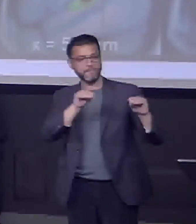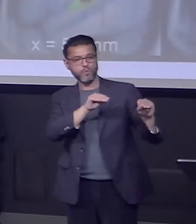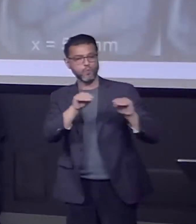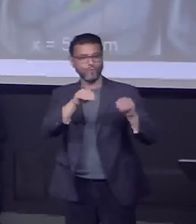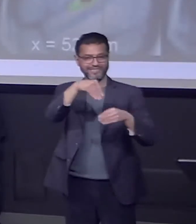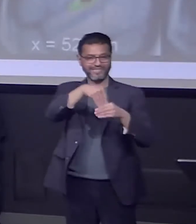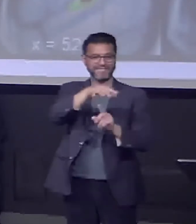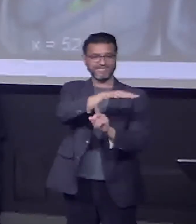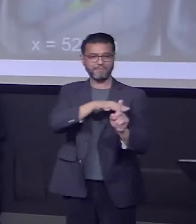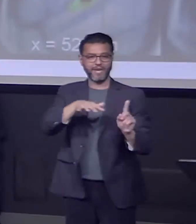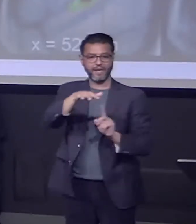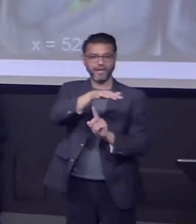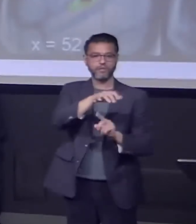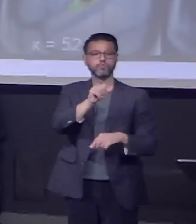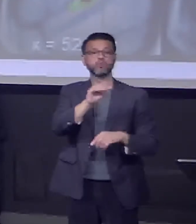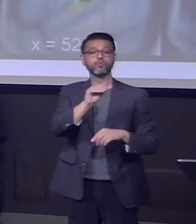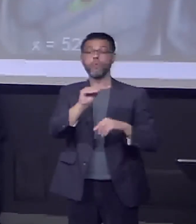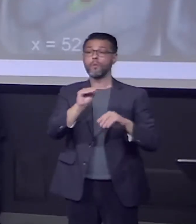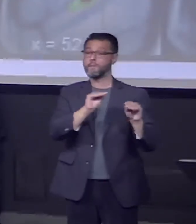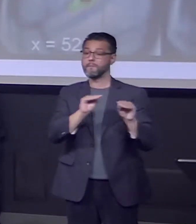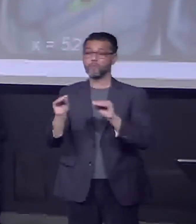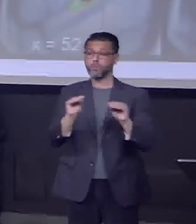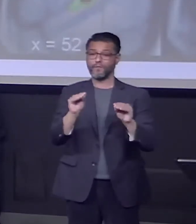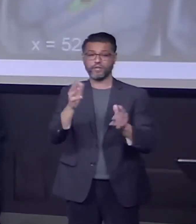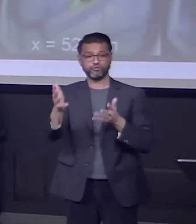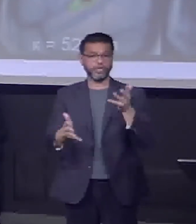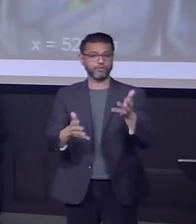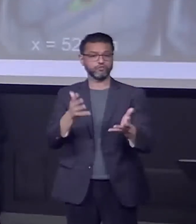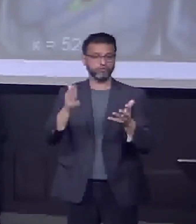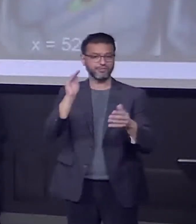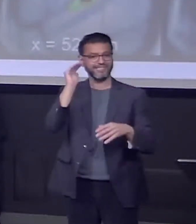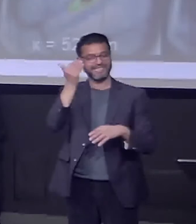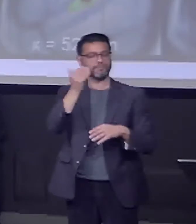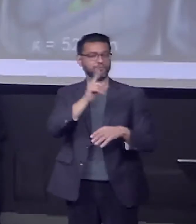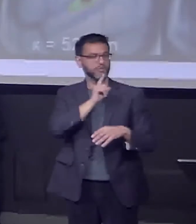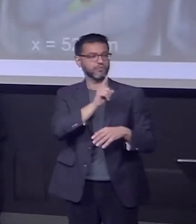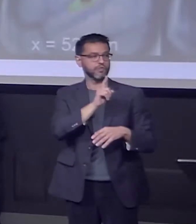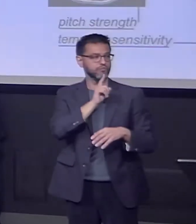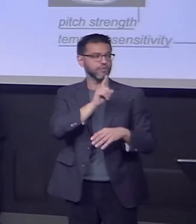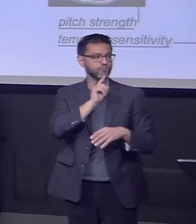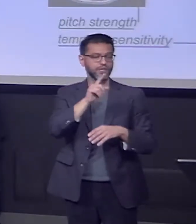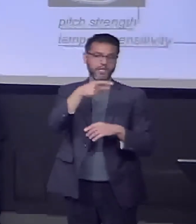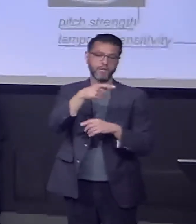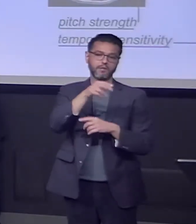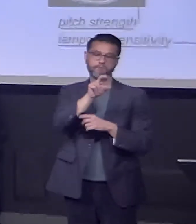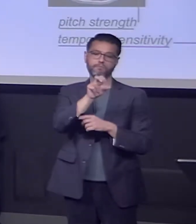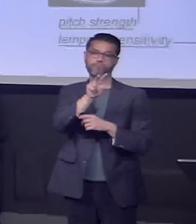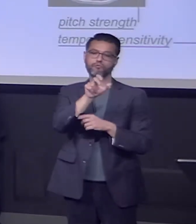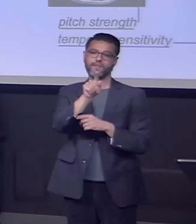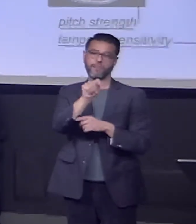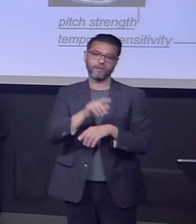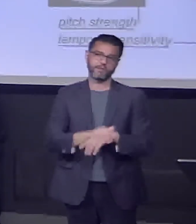would predict moving gestures are especially prevalent as preferred stimuli.